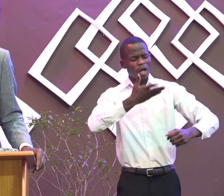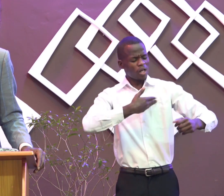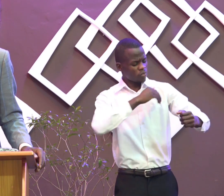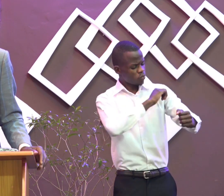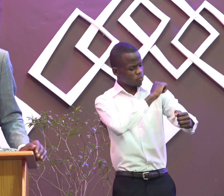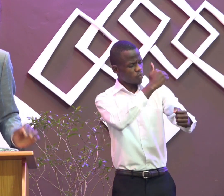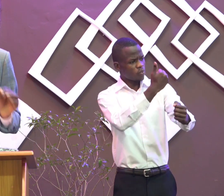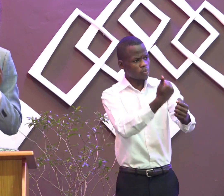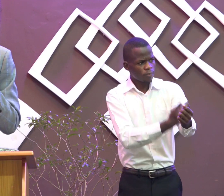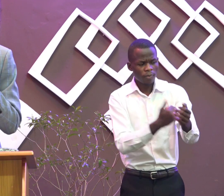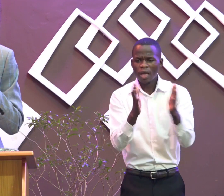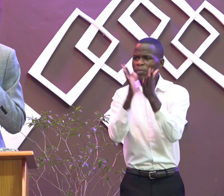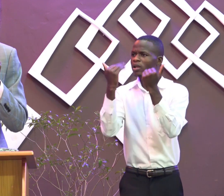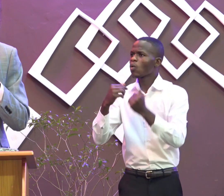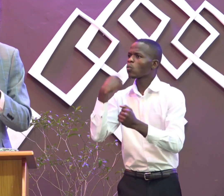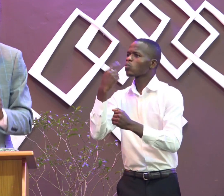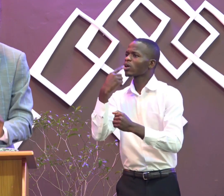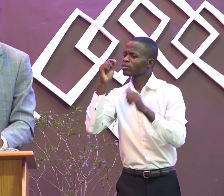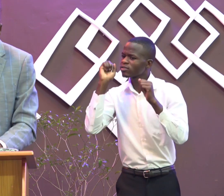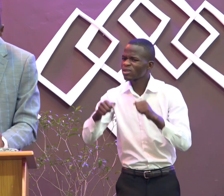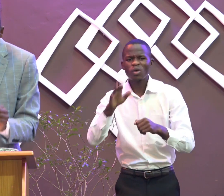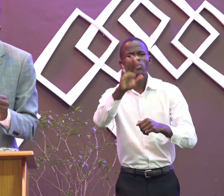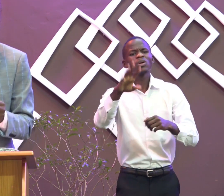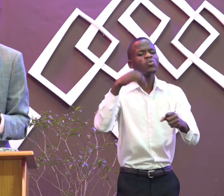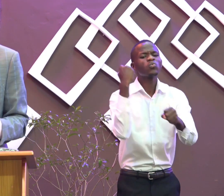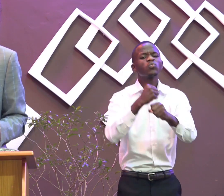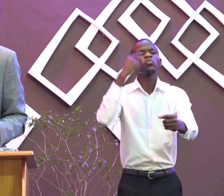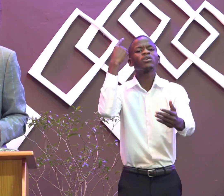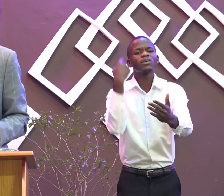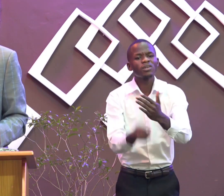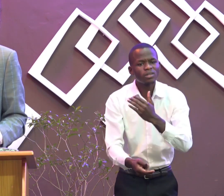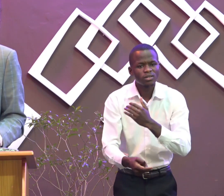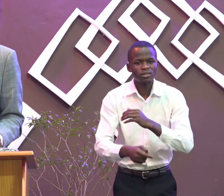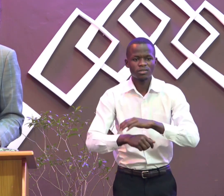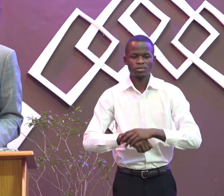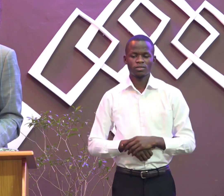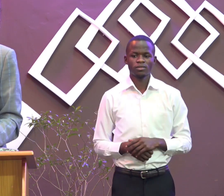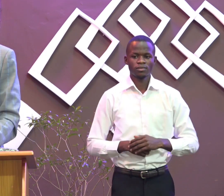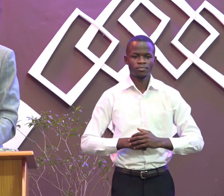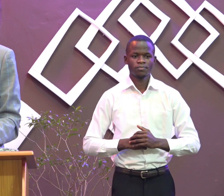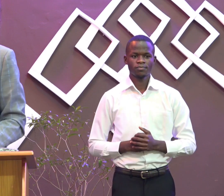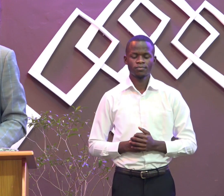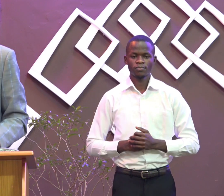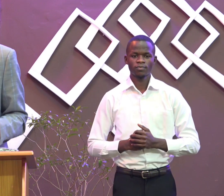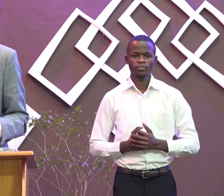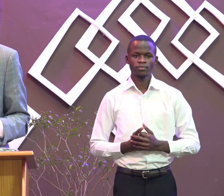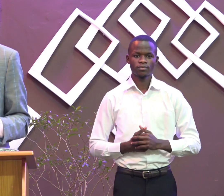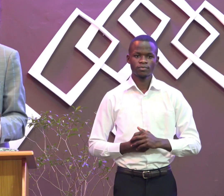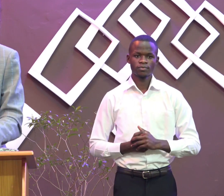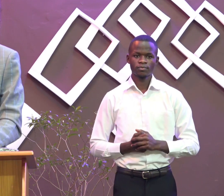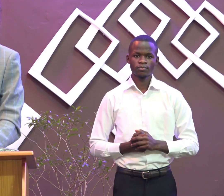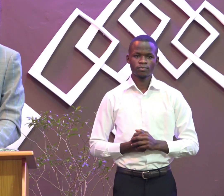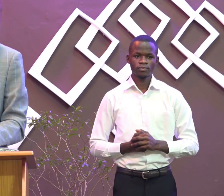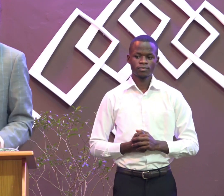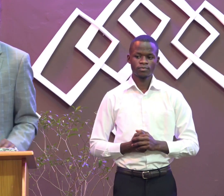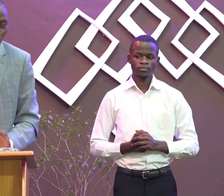ayinza okumugamba nti okola ki? For the word of the king is supreme, and whom I said to him, what are you